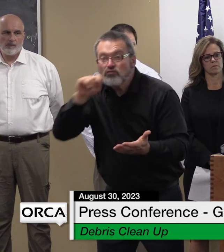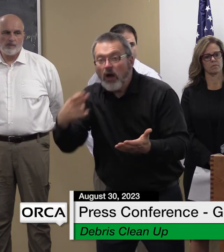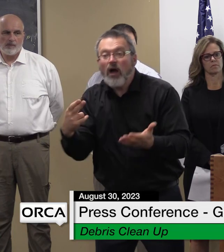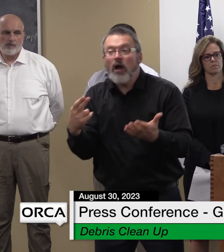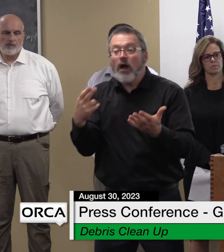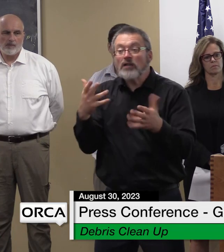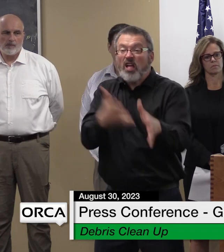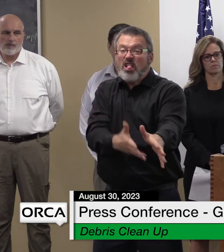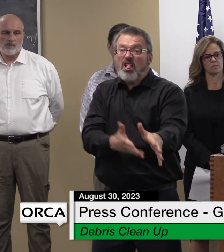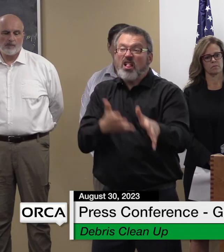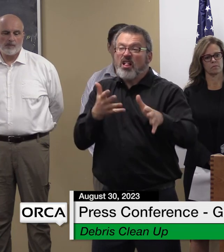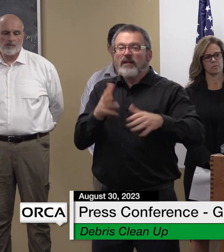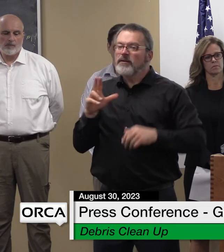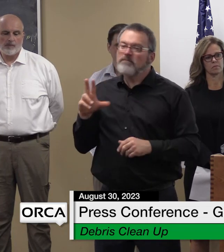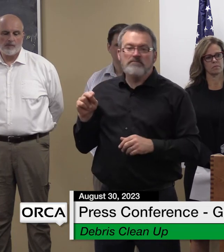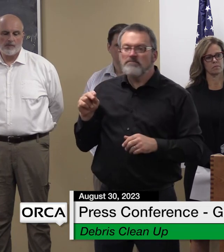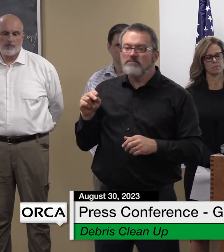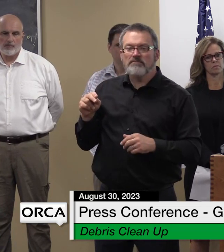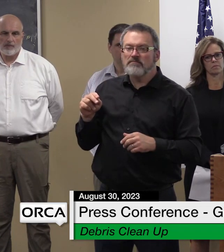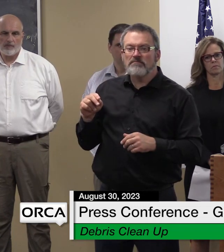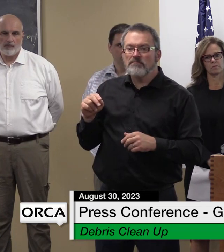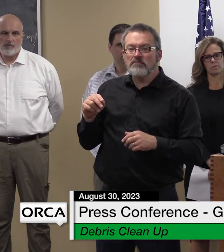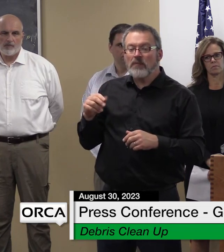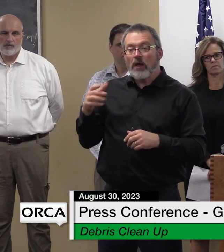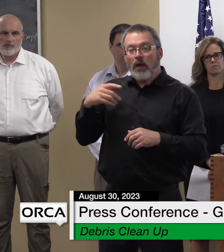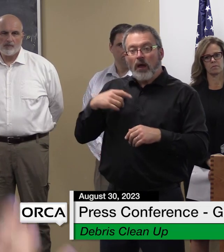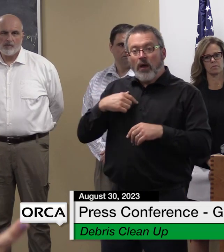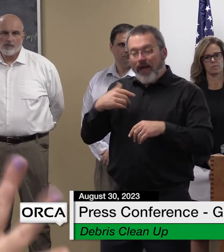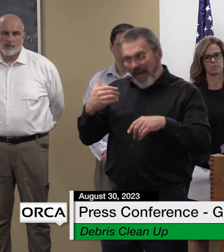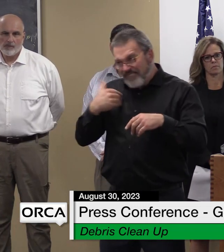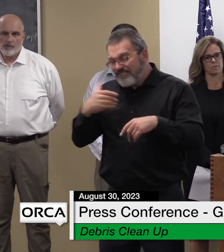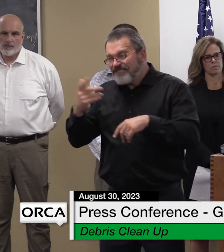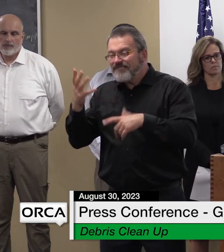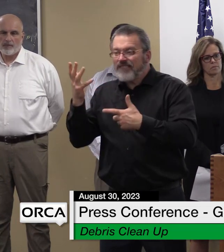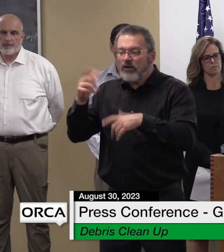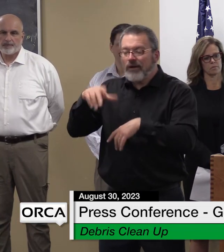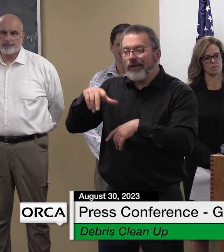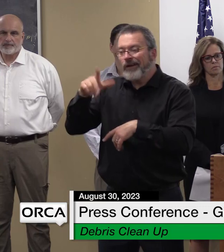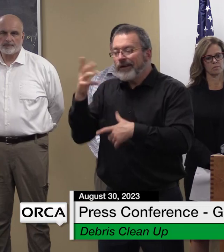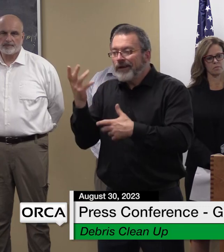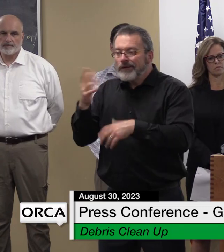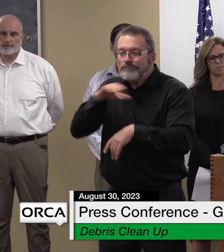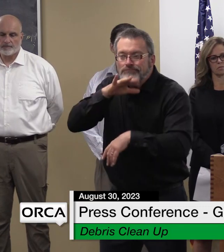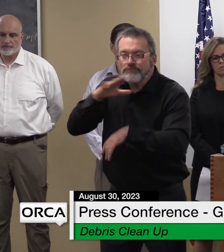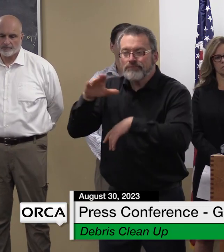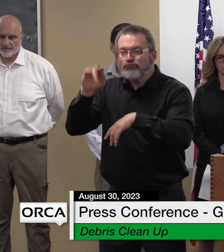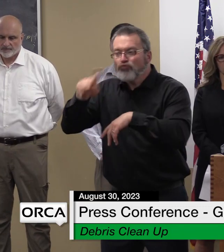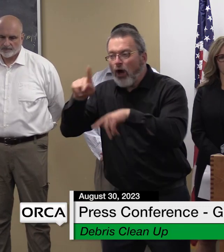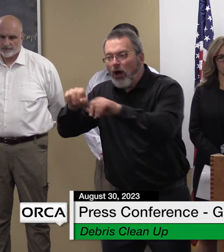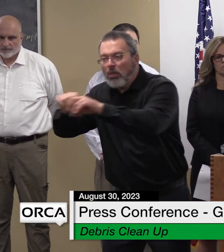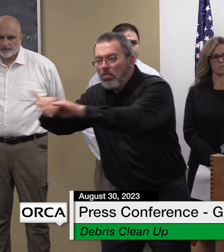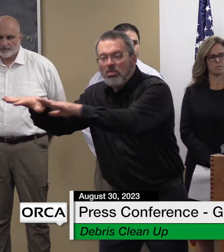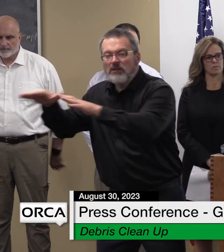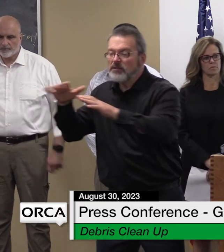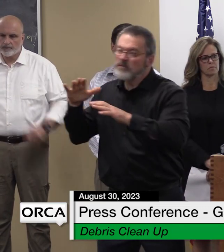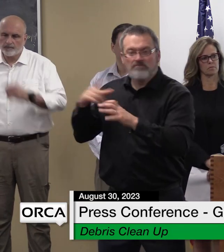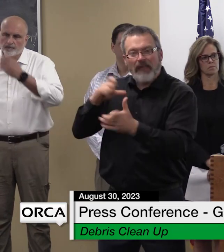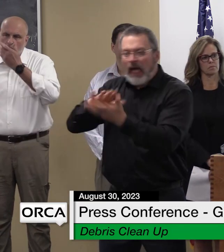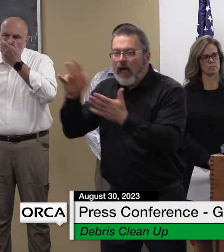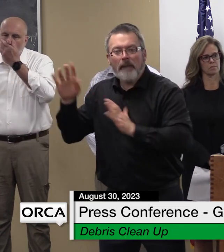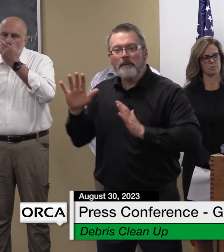basins, stormwater systems, bridge abutments, and rivers. Towns and individuals should also be working now